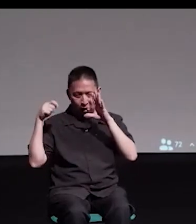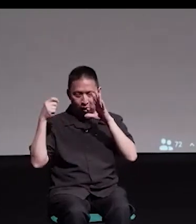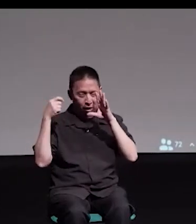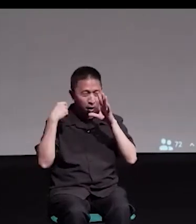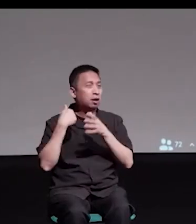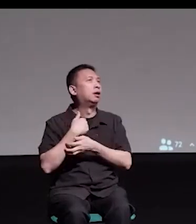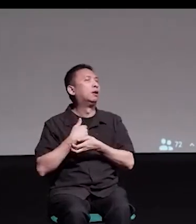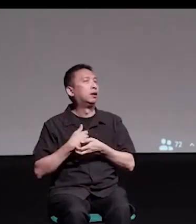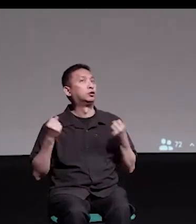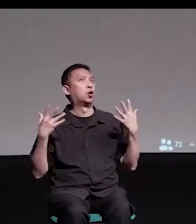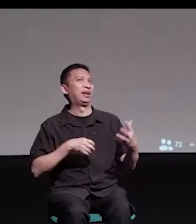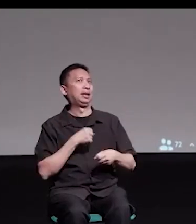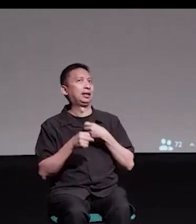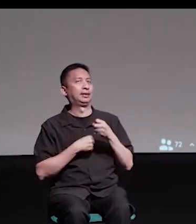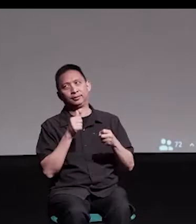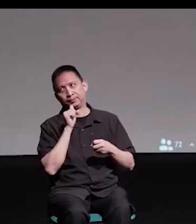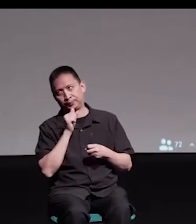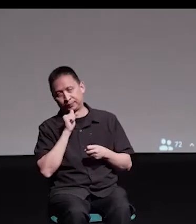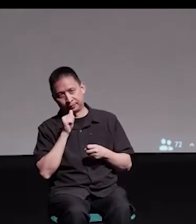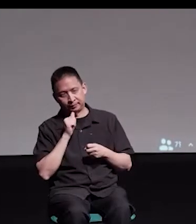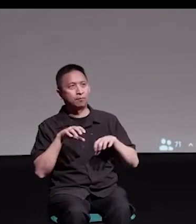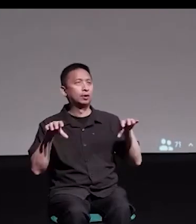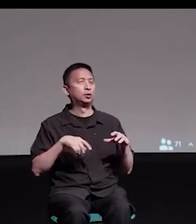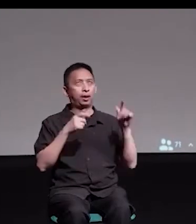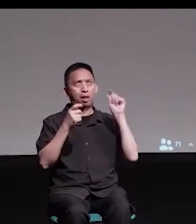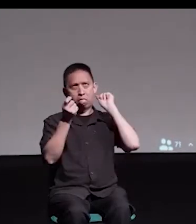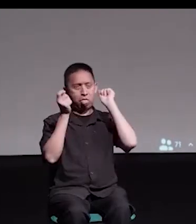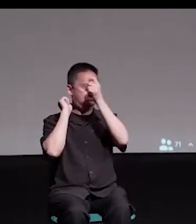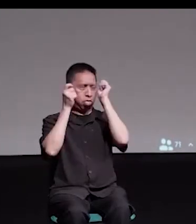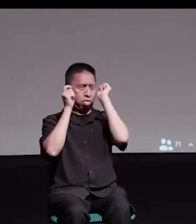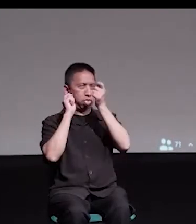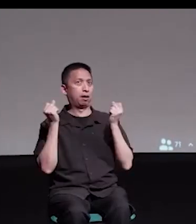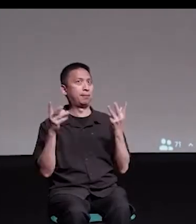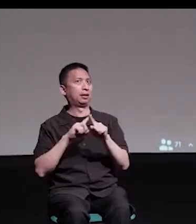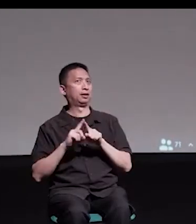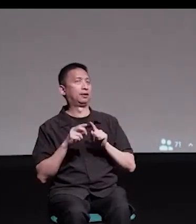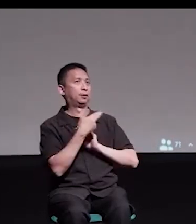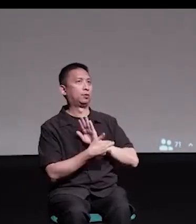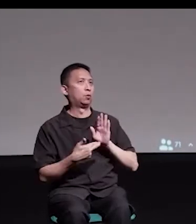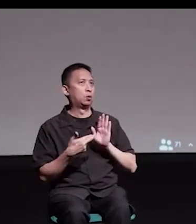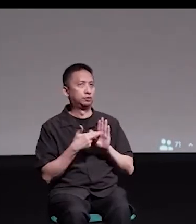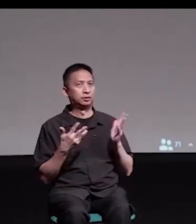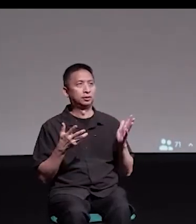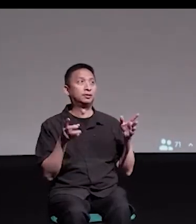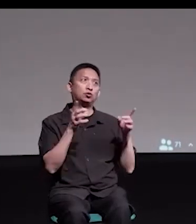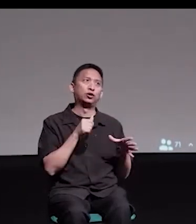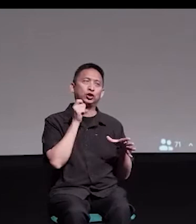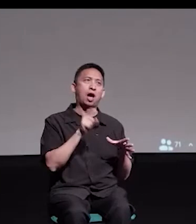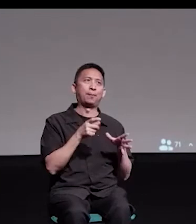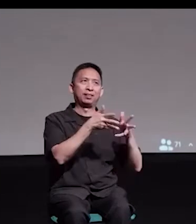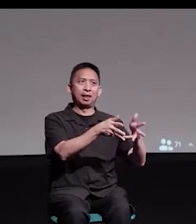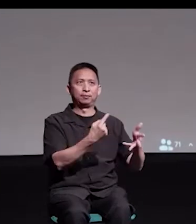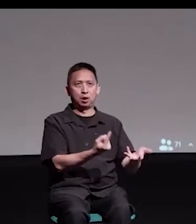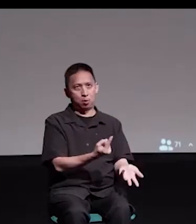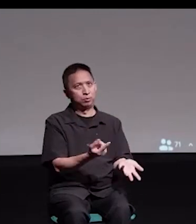over so many years, doing so many different roles that they arguably shouldn't have to do alone.